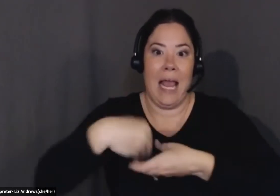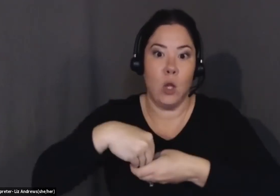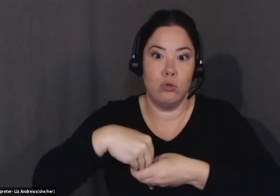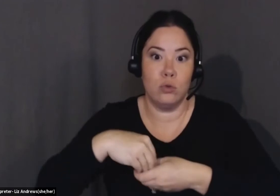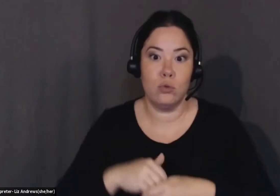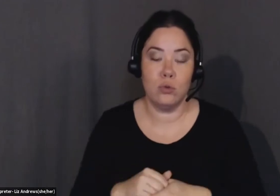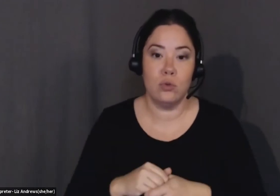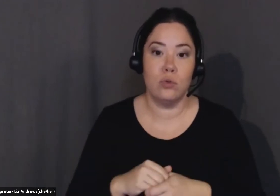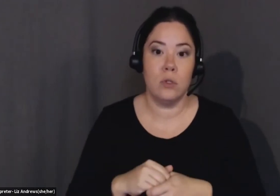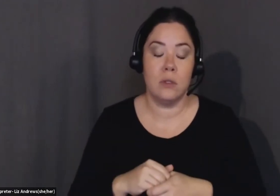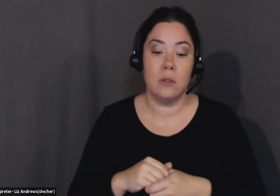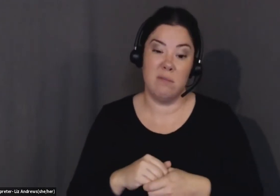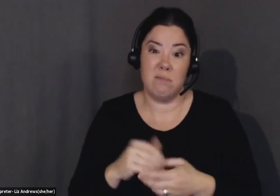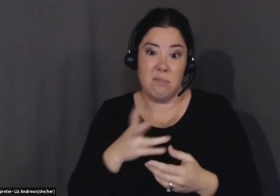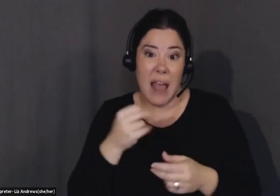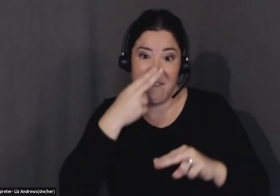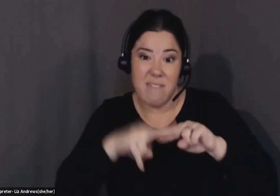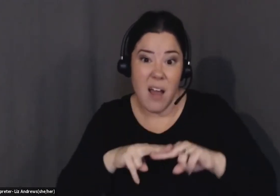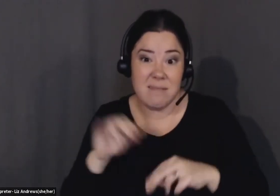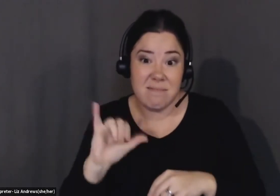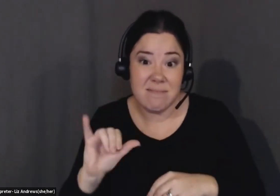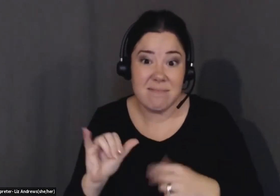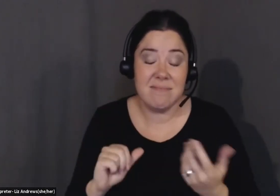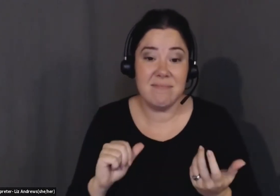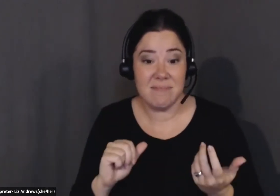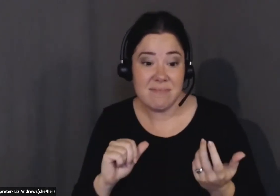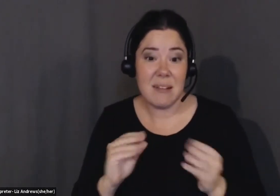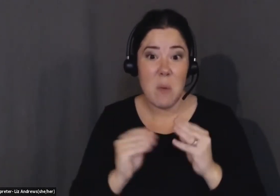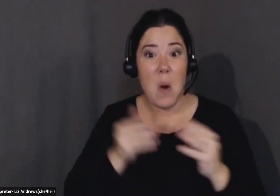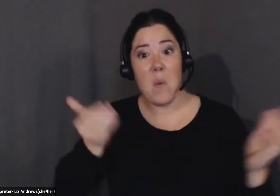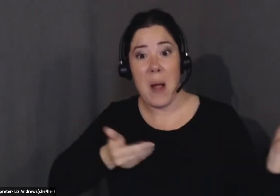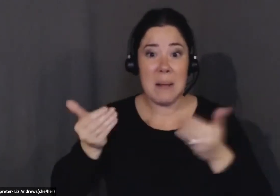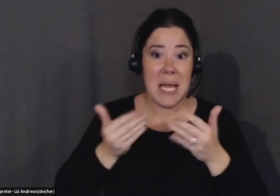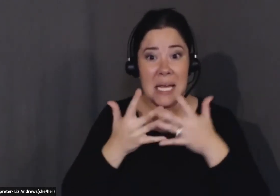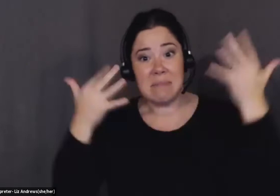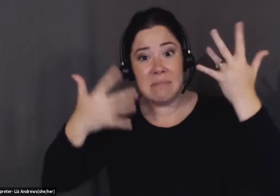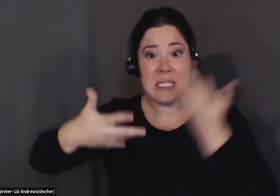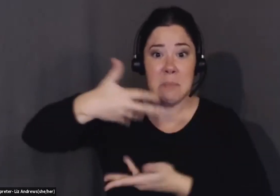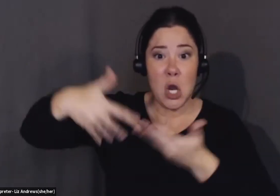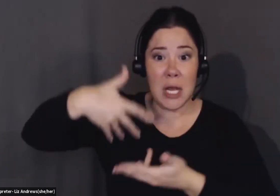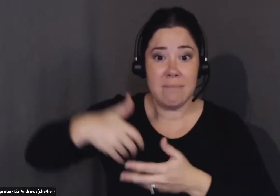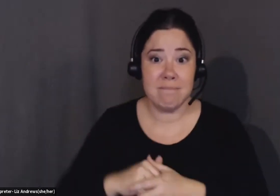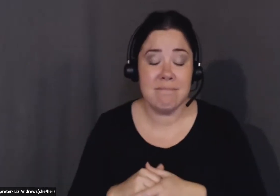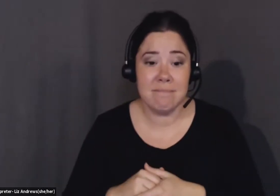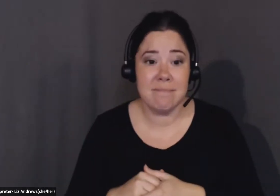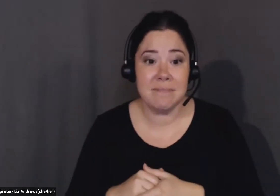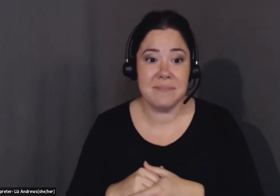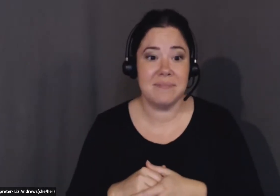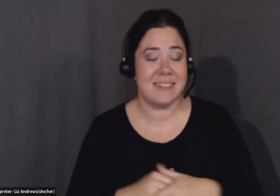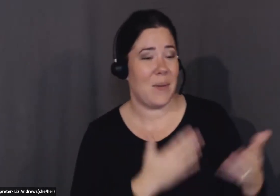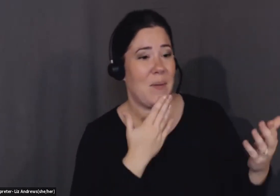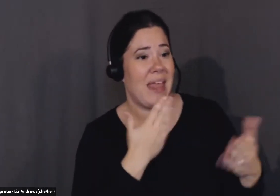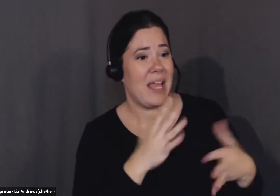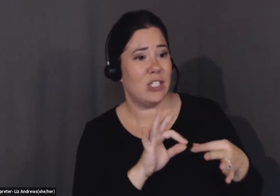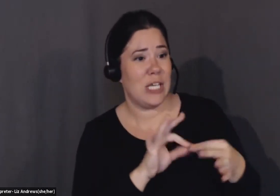and fun and kind of a welcoming spirit. So Awesome. Thank you for sharing.